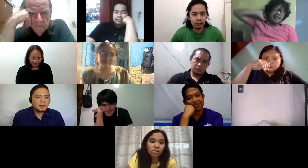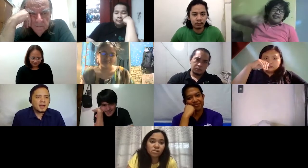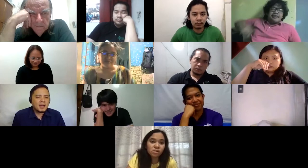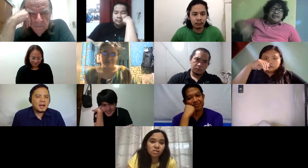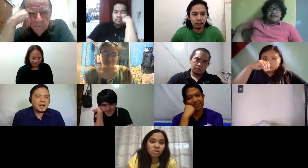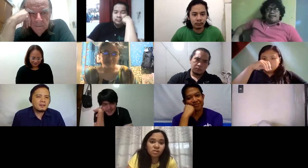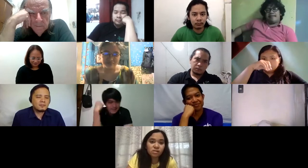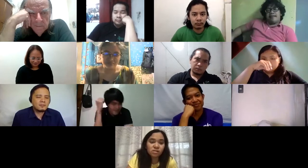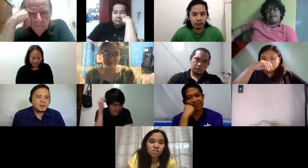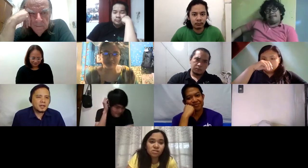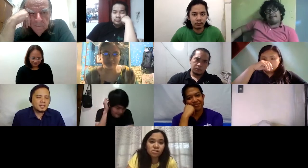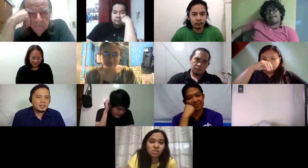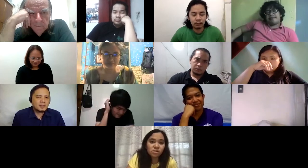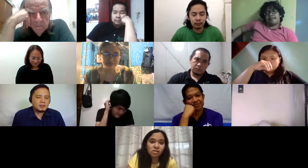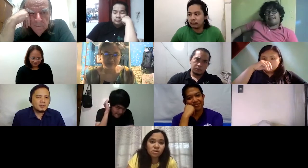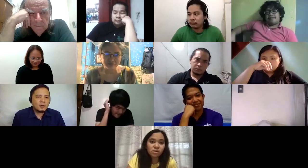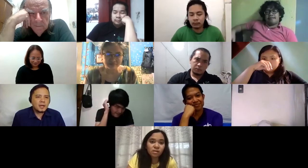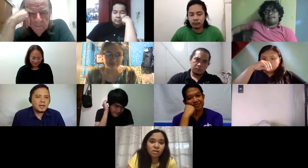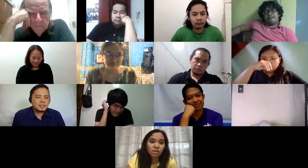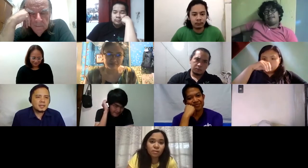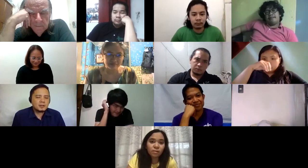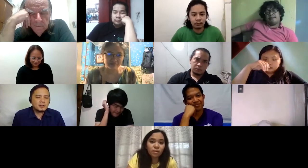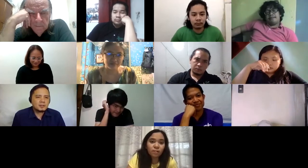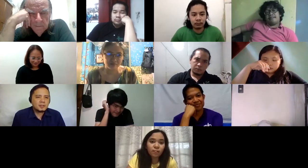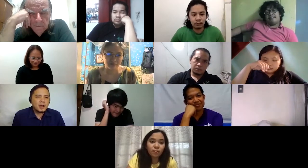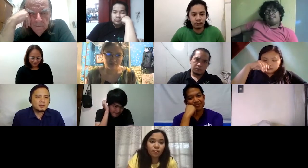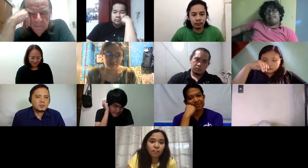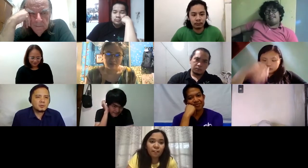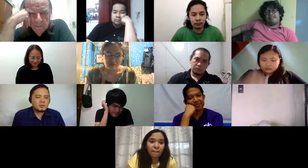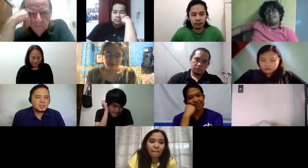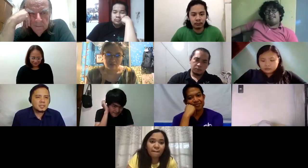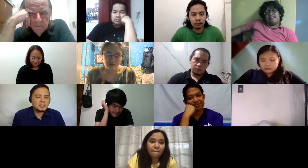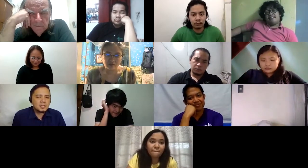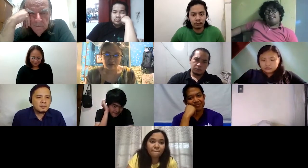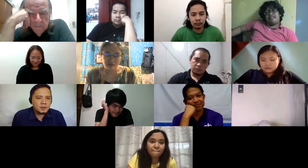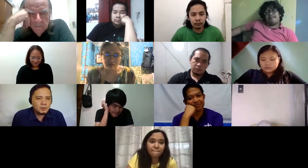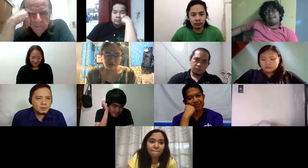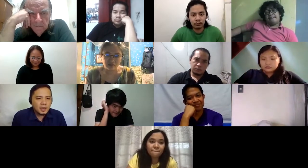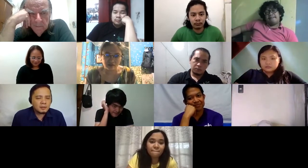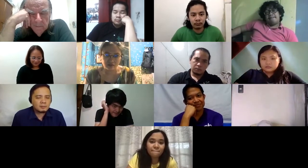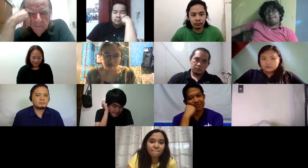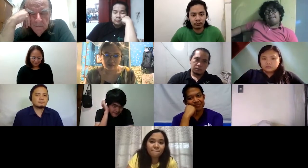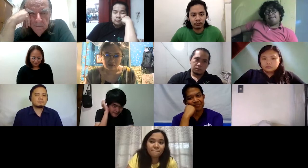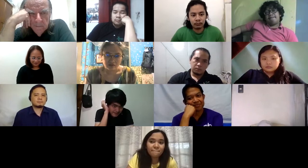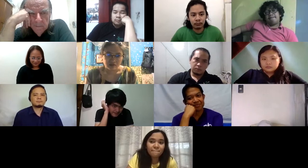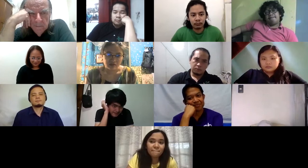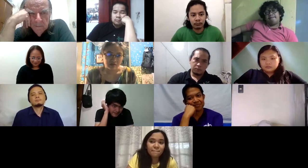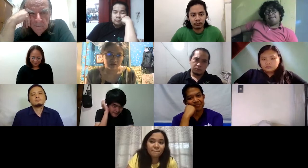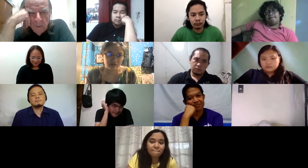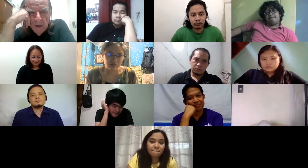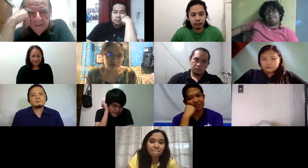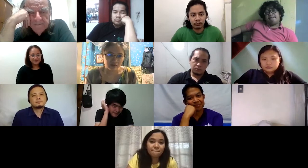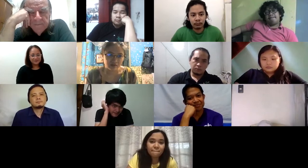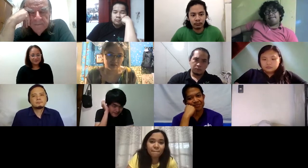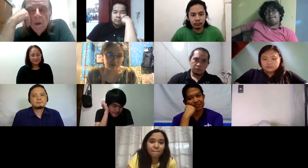I have no idea like how to even do that. Yeah.